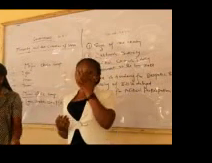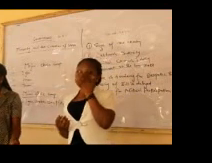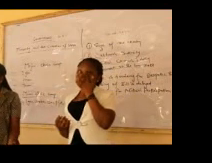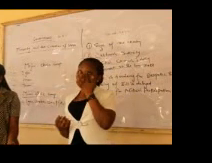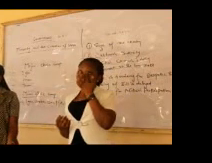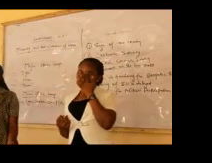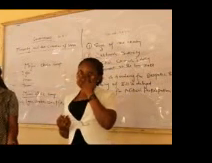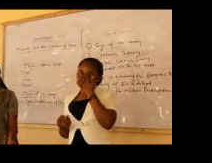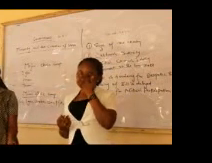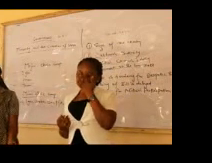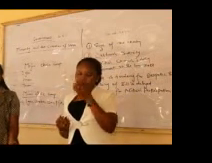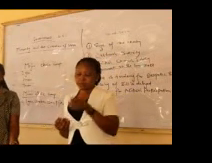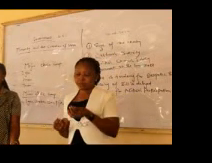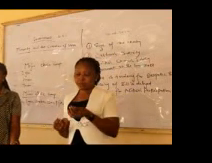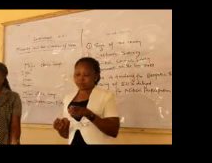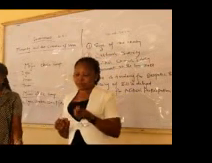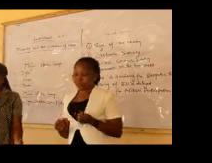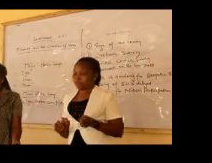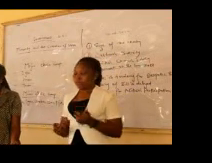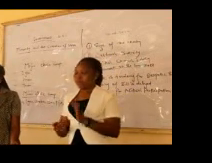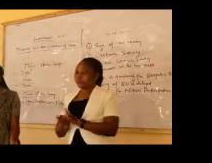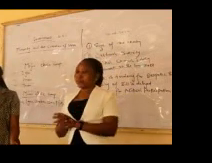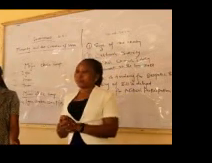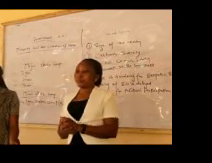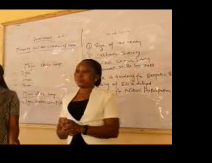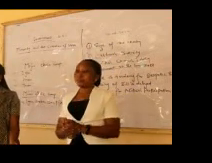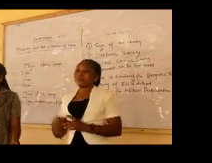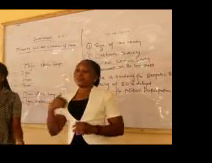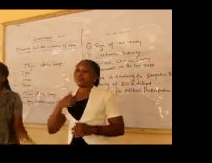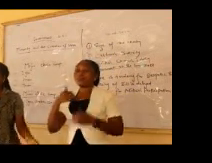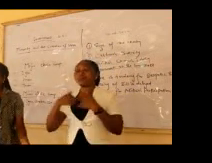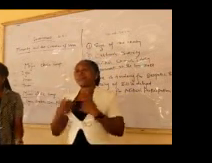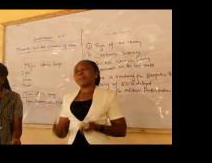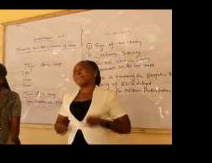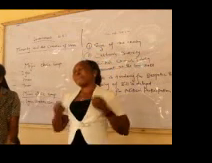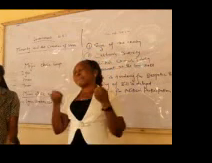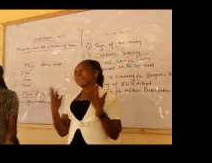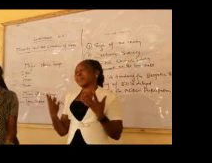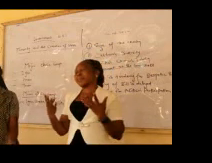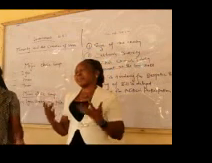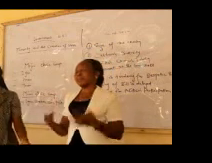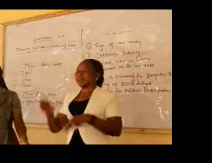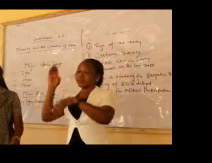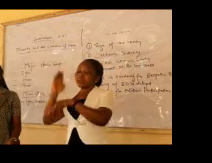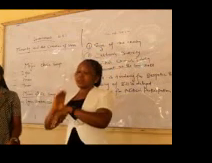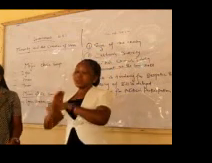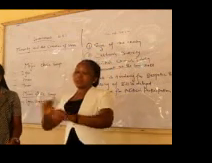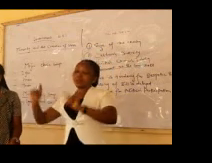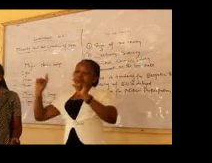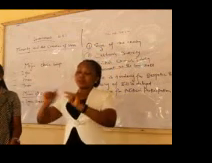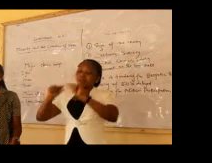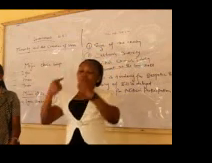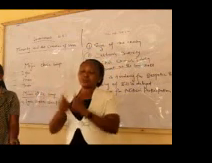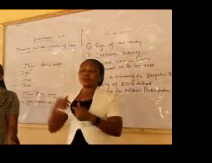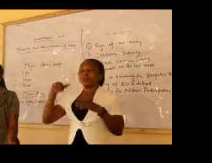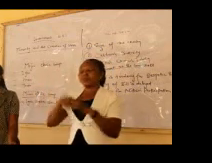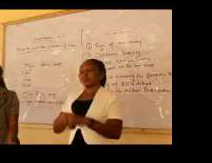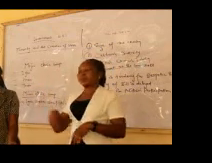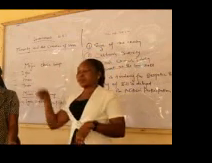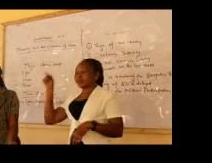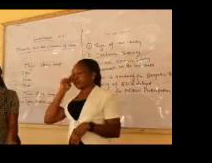Agatu, Urobo, Ibibio, Jukun, Ishekiri,